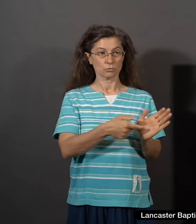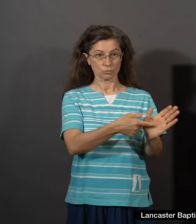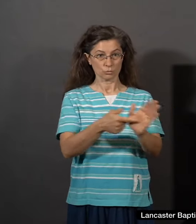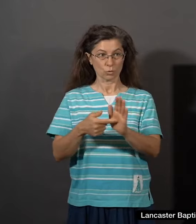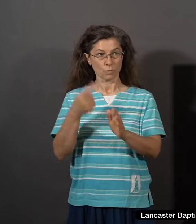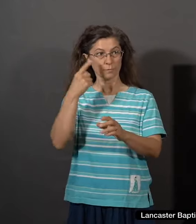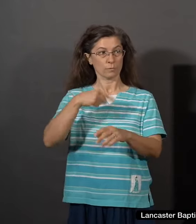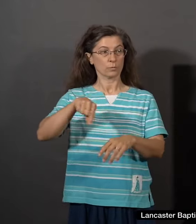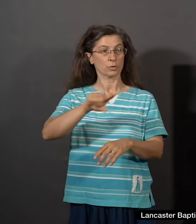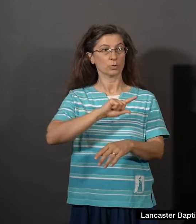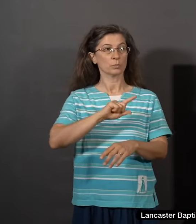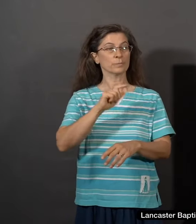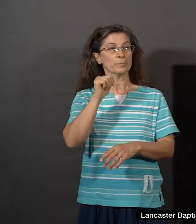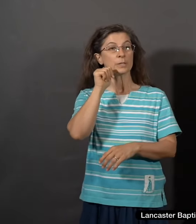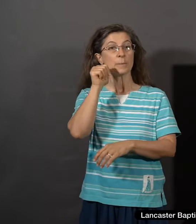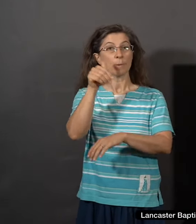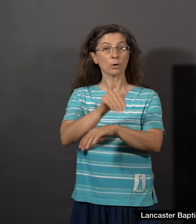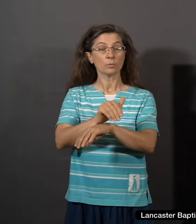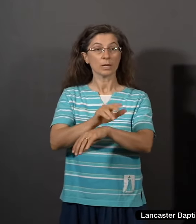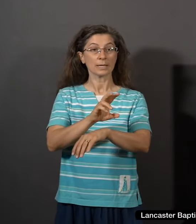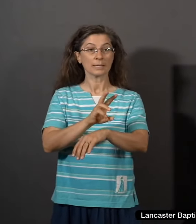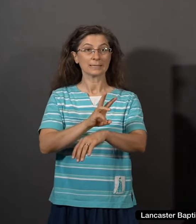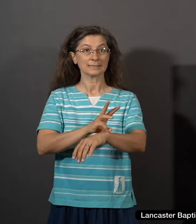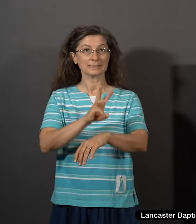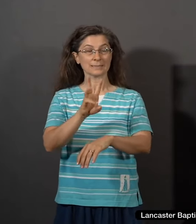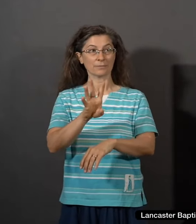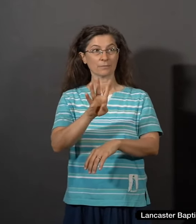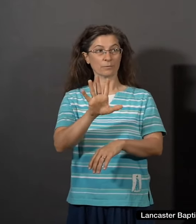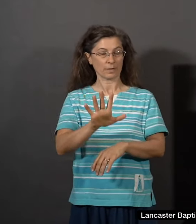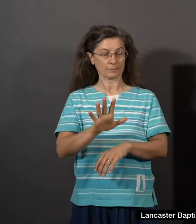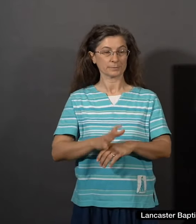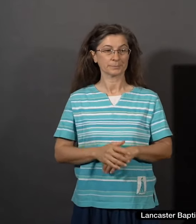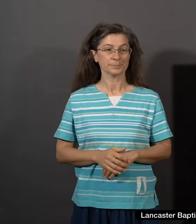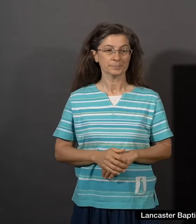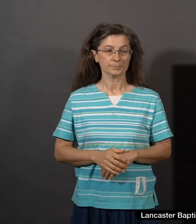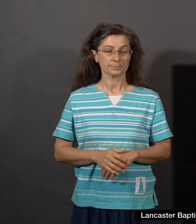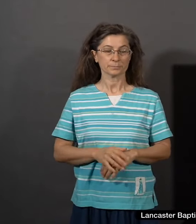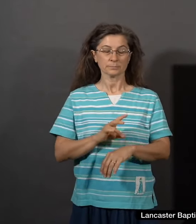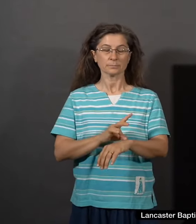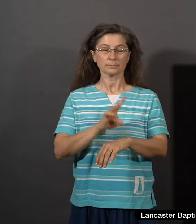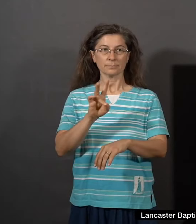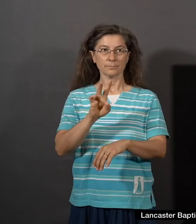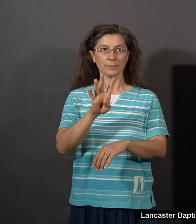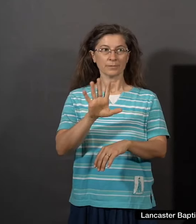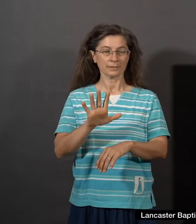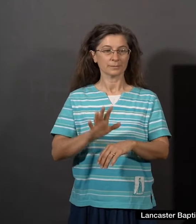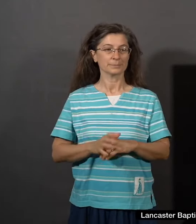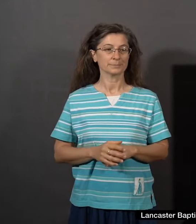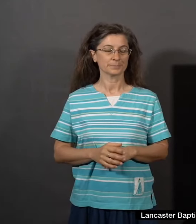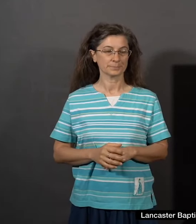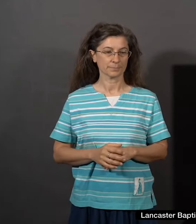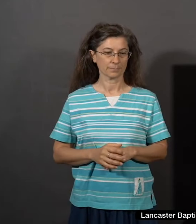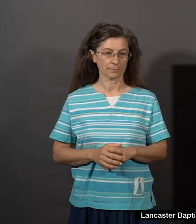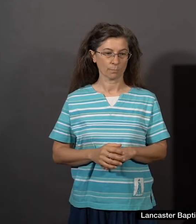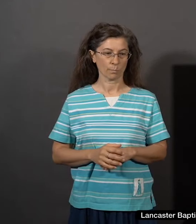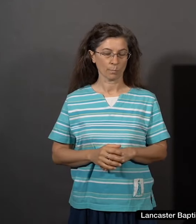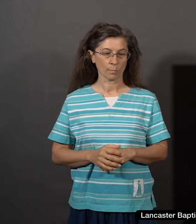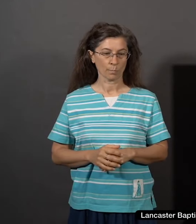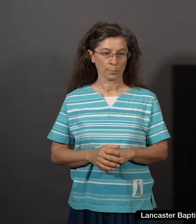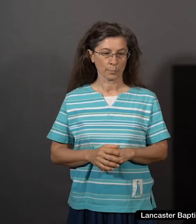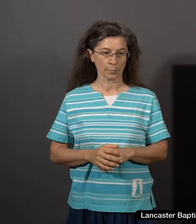45 as we will be sharing with you some of the plan that the Lord's laid on our heart for our church to begin